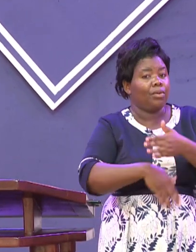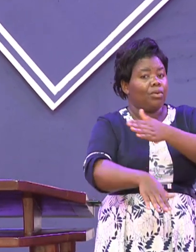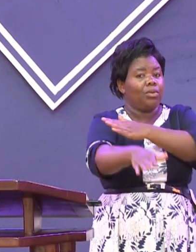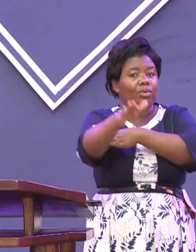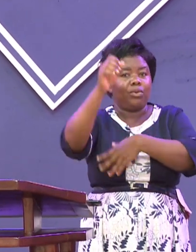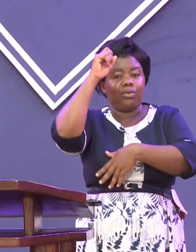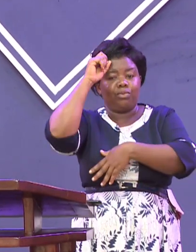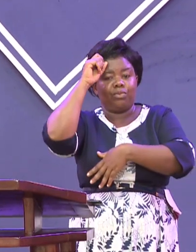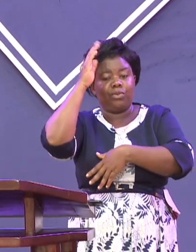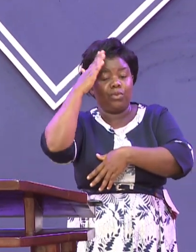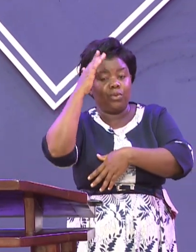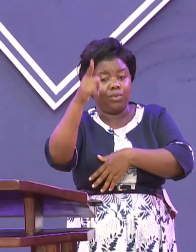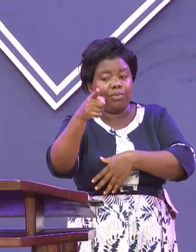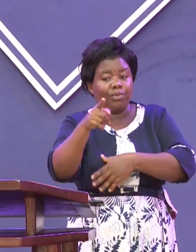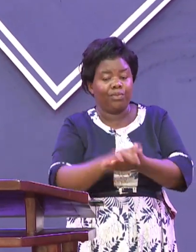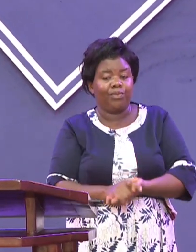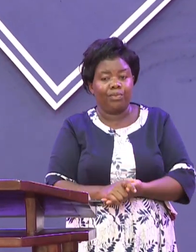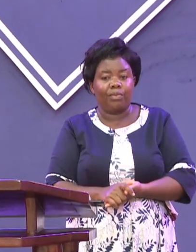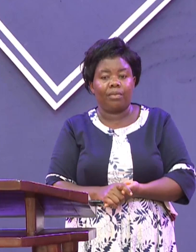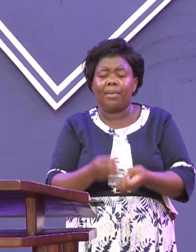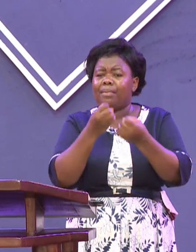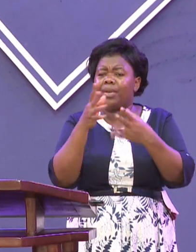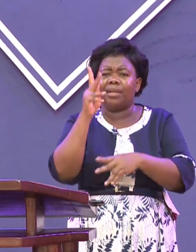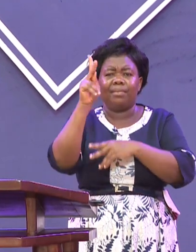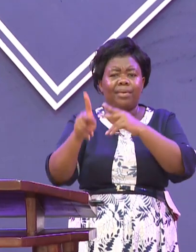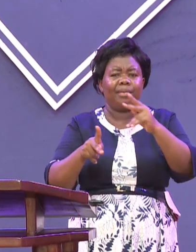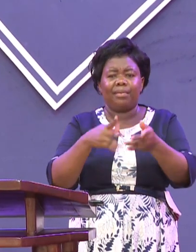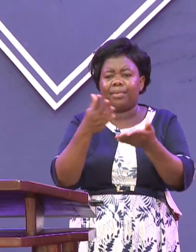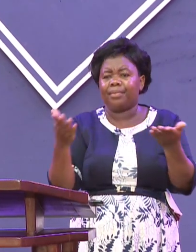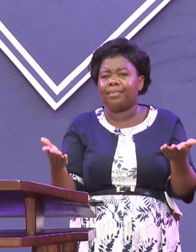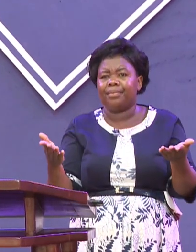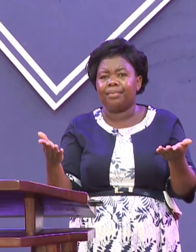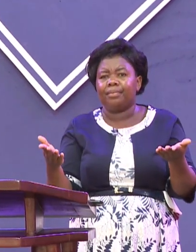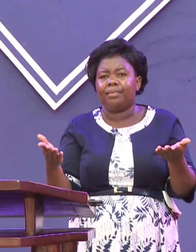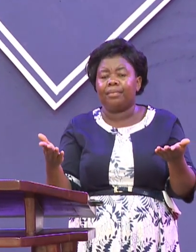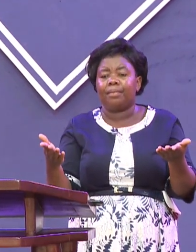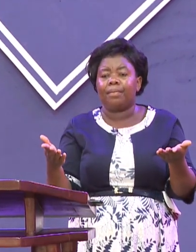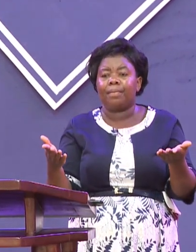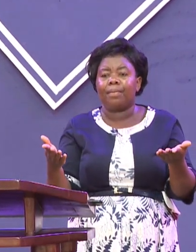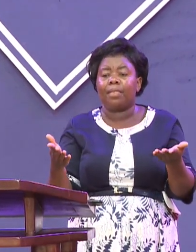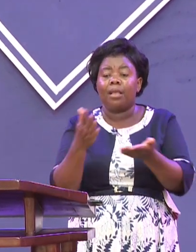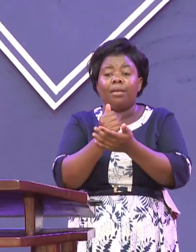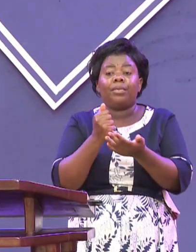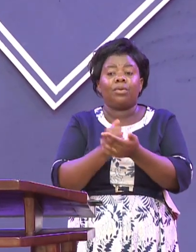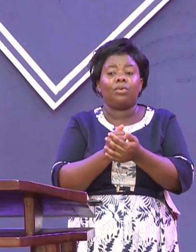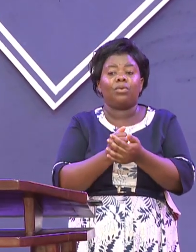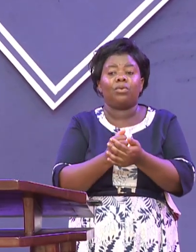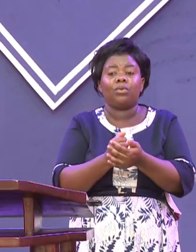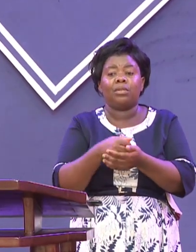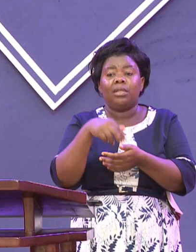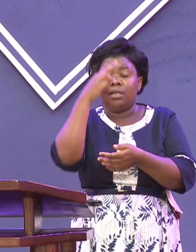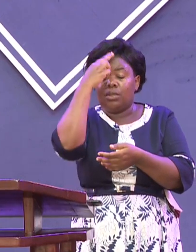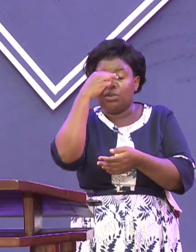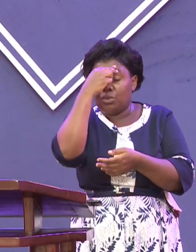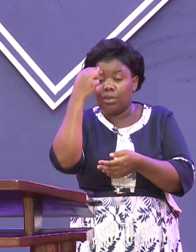akumanyi. Because God knew you. Bangi. Many. Kubanga abana aba bafuna mbuto mu